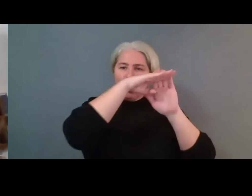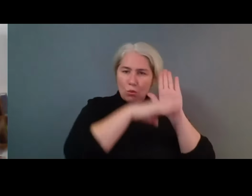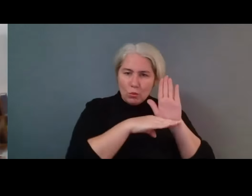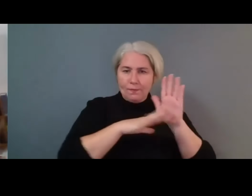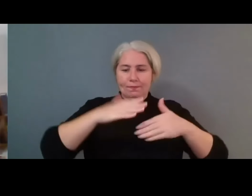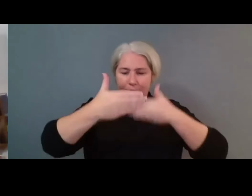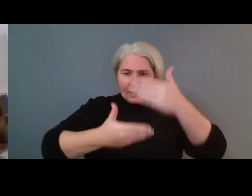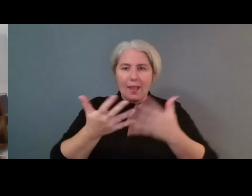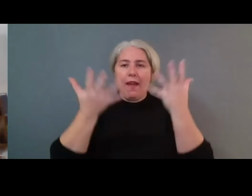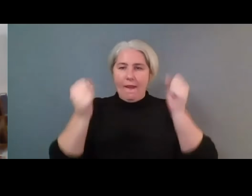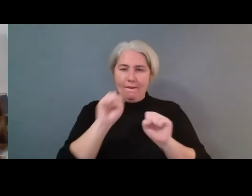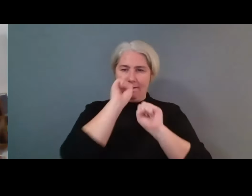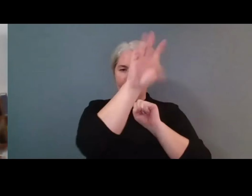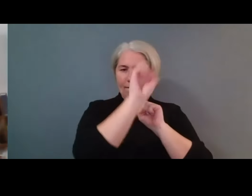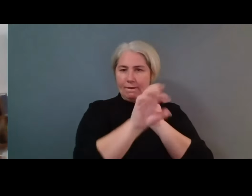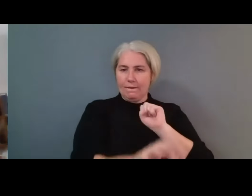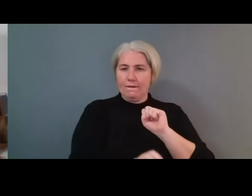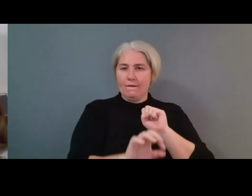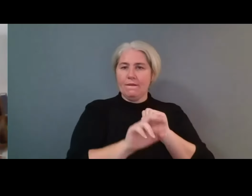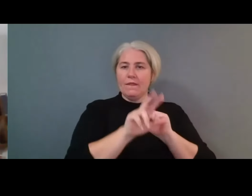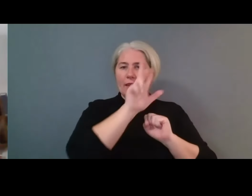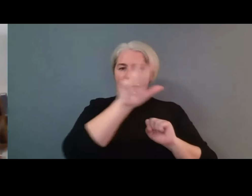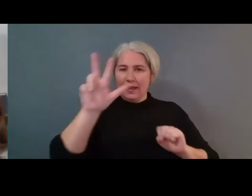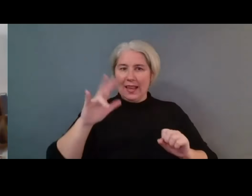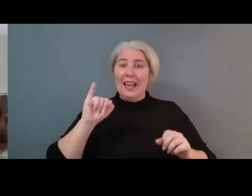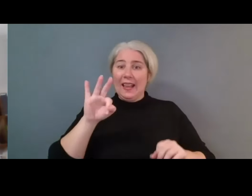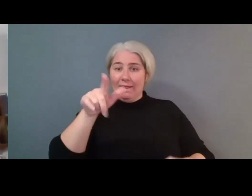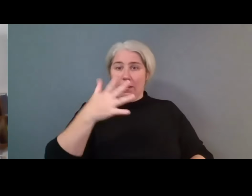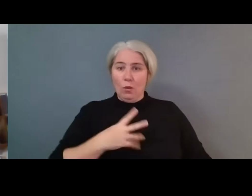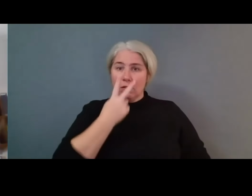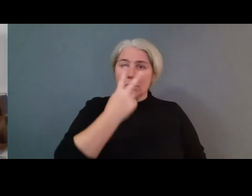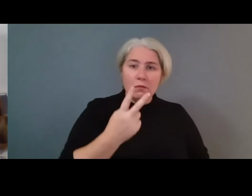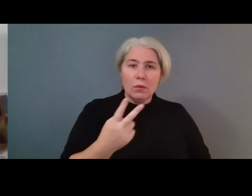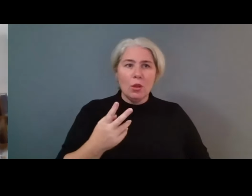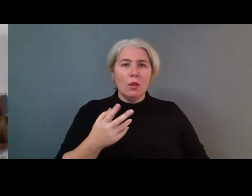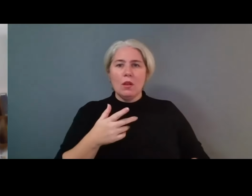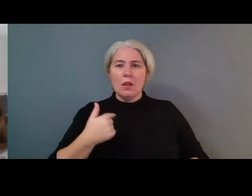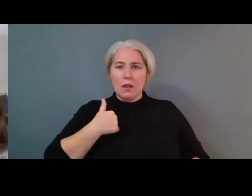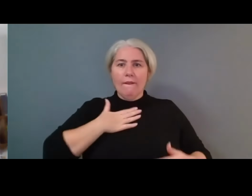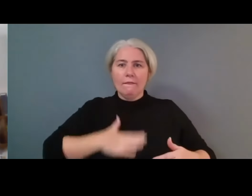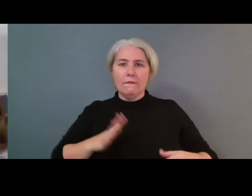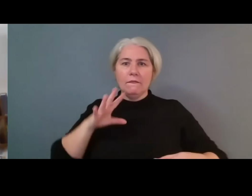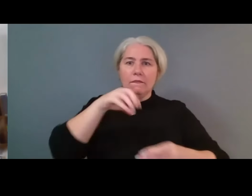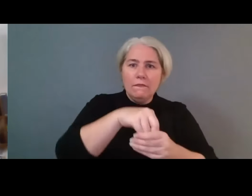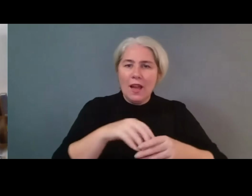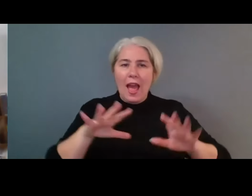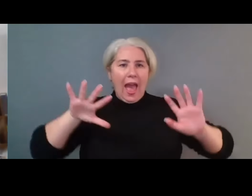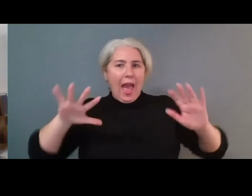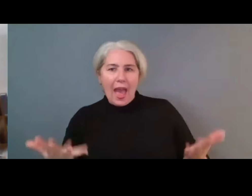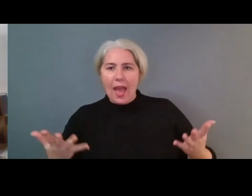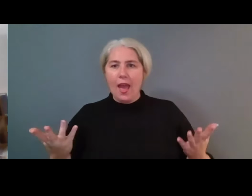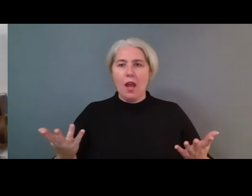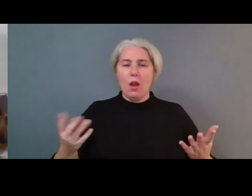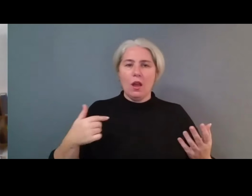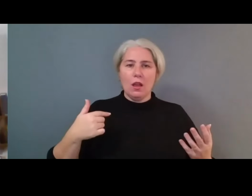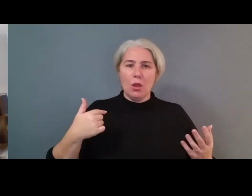understand how can you get involved with the committee, who can get involved, and what is the procedure in making